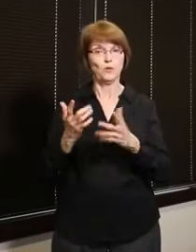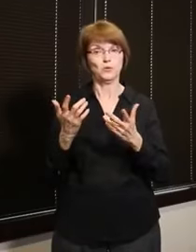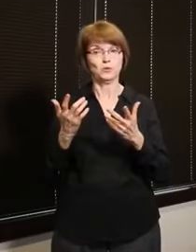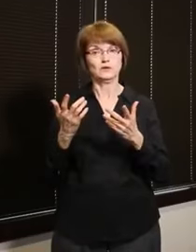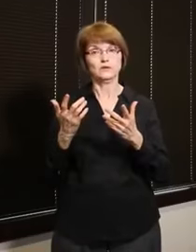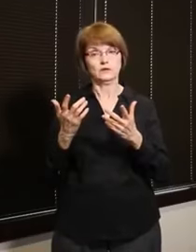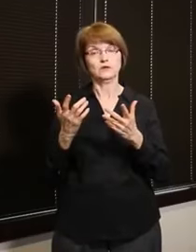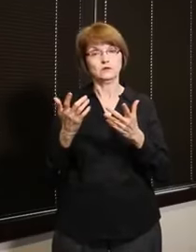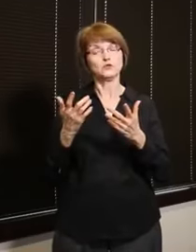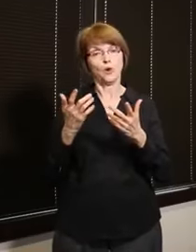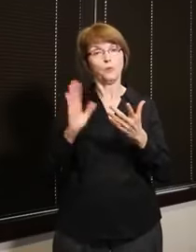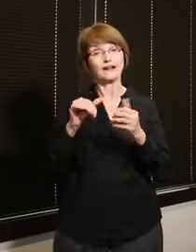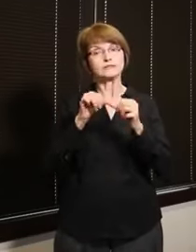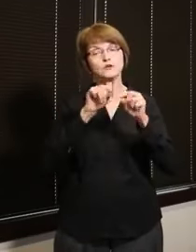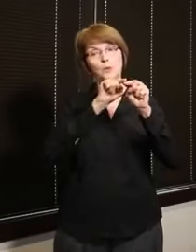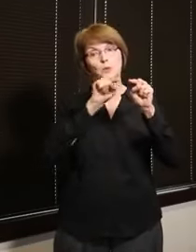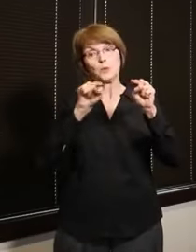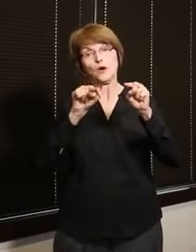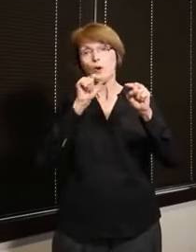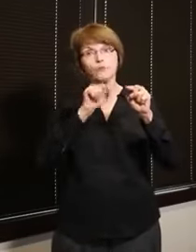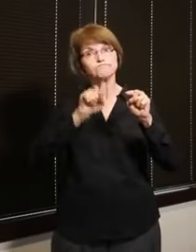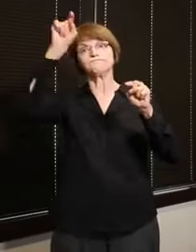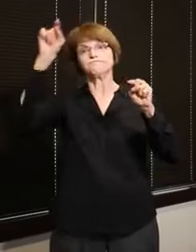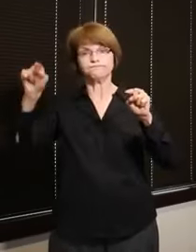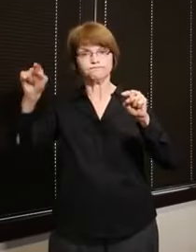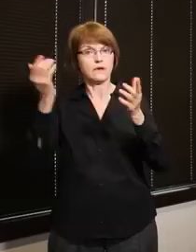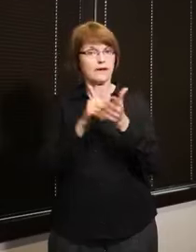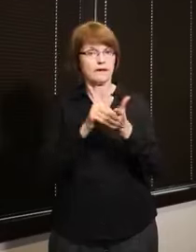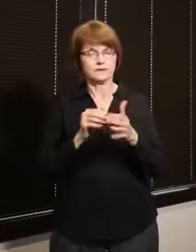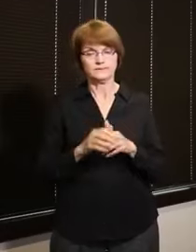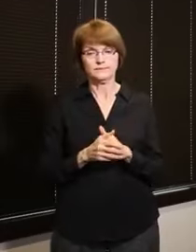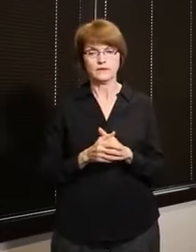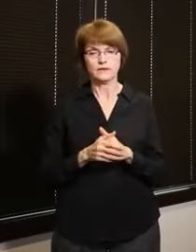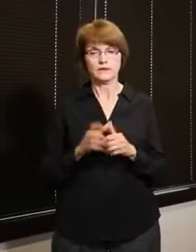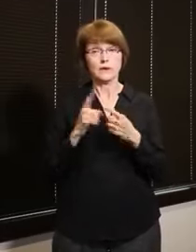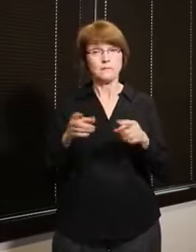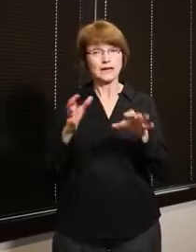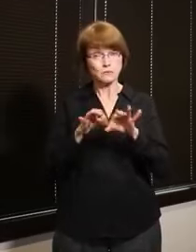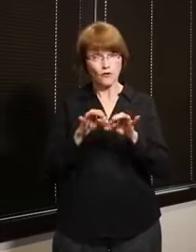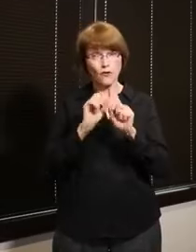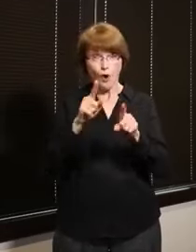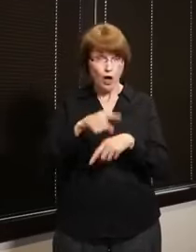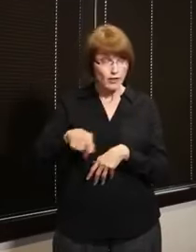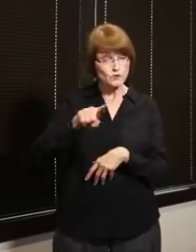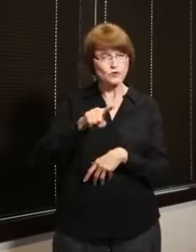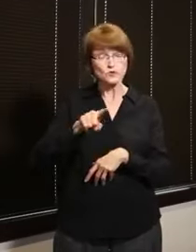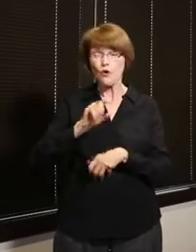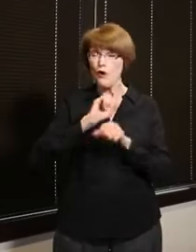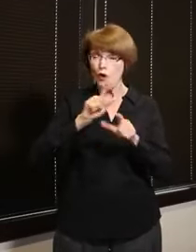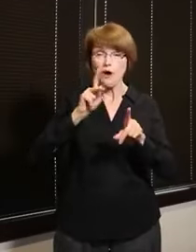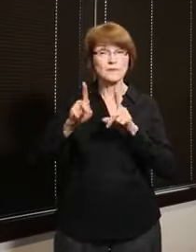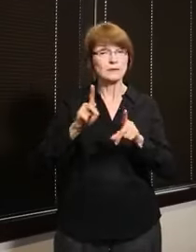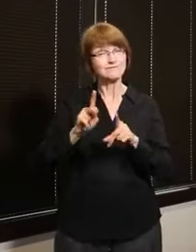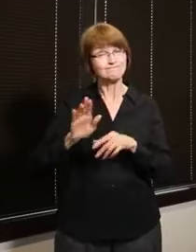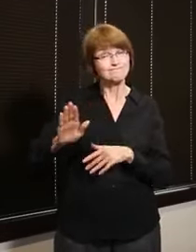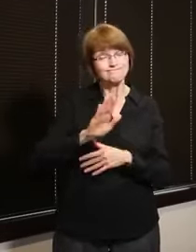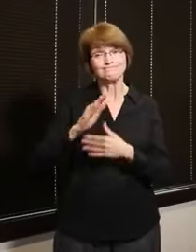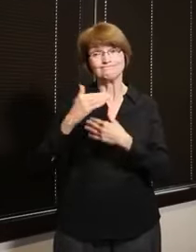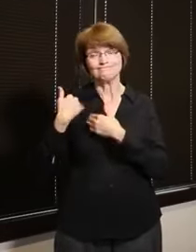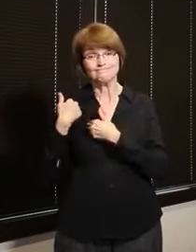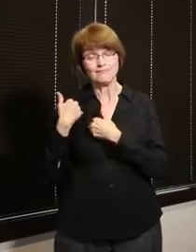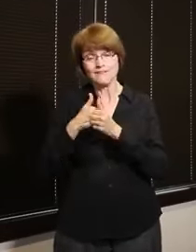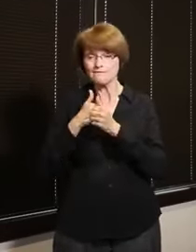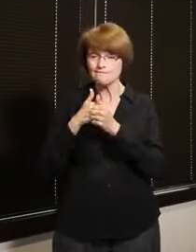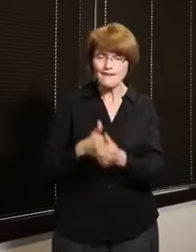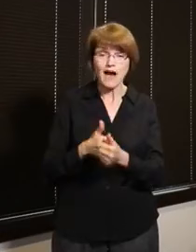that second wave. But it's incumbent upon all of us in the community. Everybody has to be